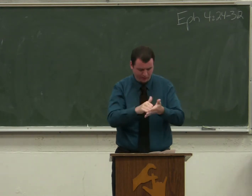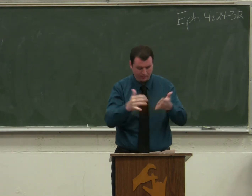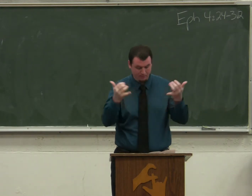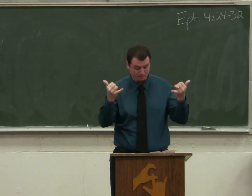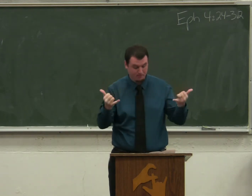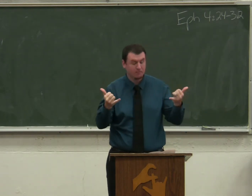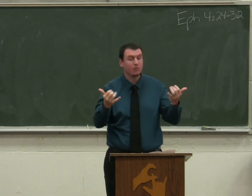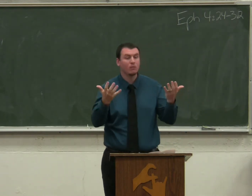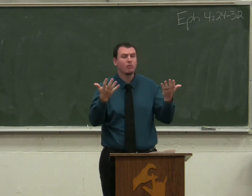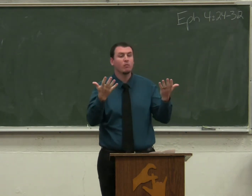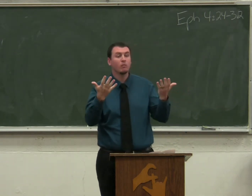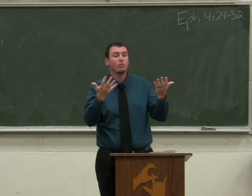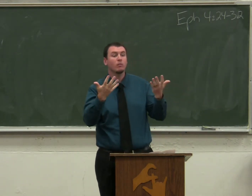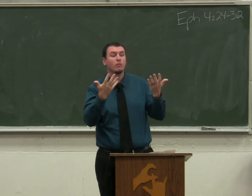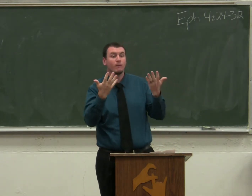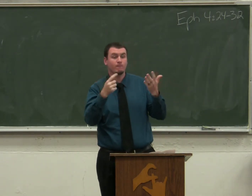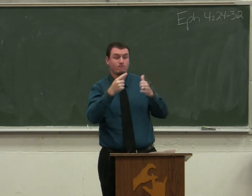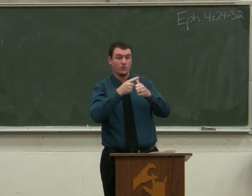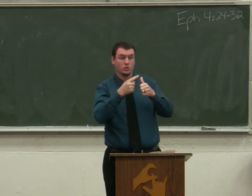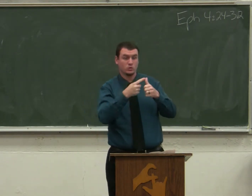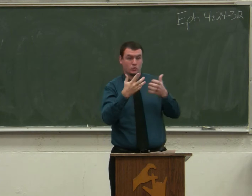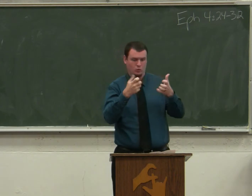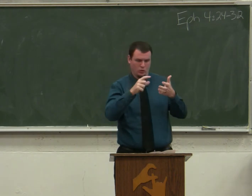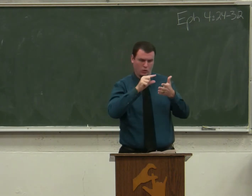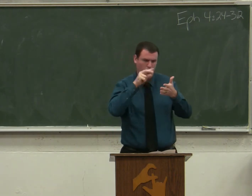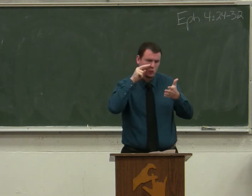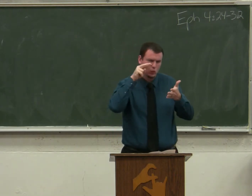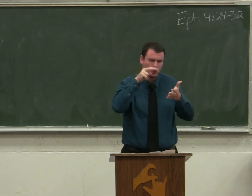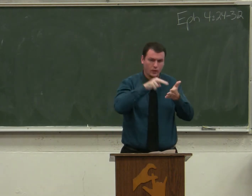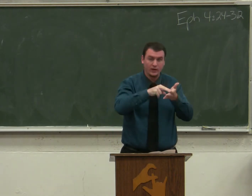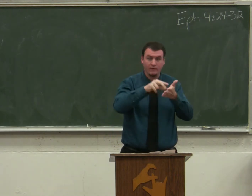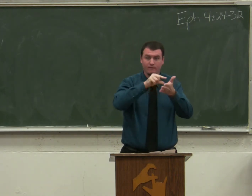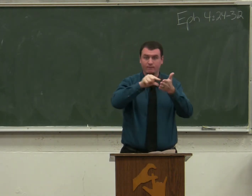old man. And that's what we are going to focus on today.